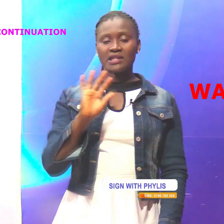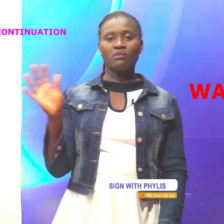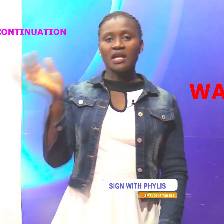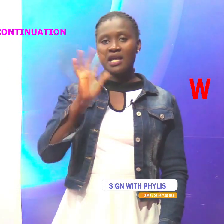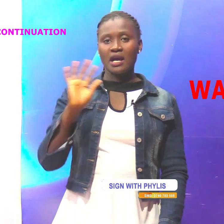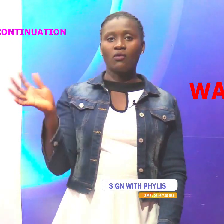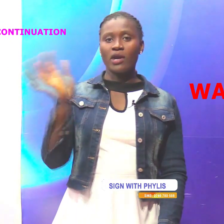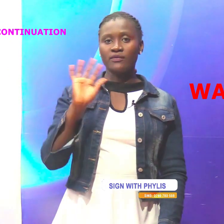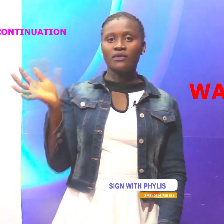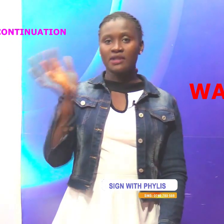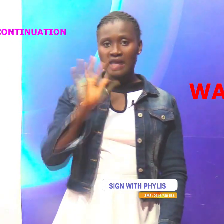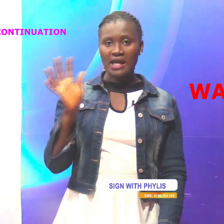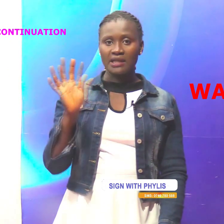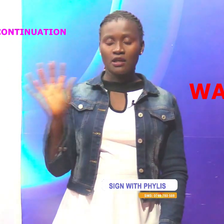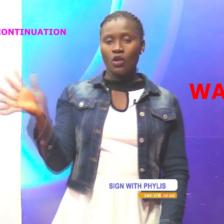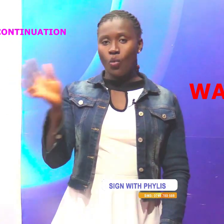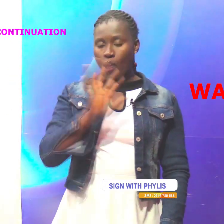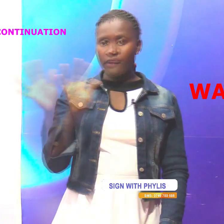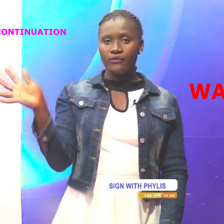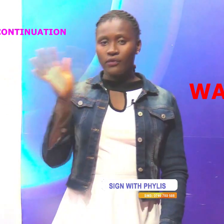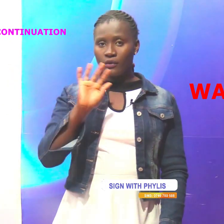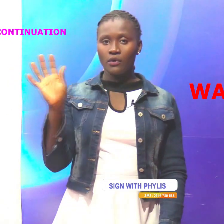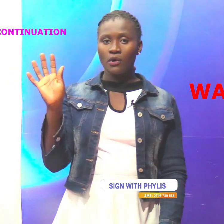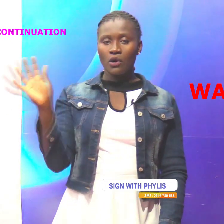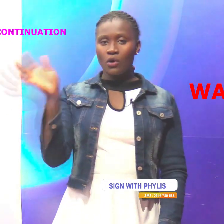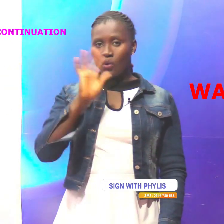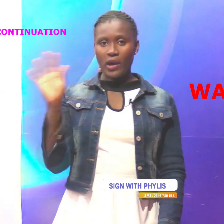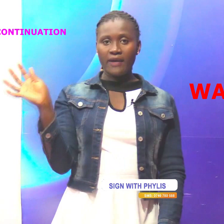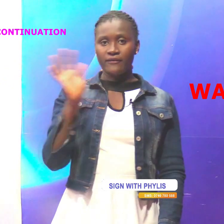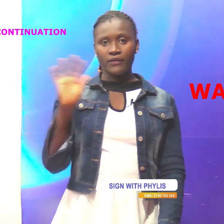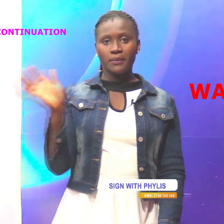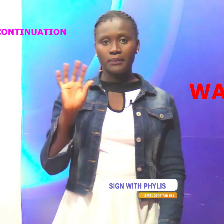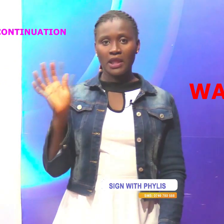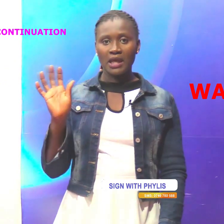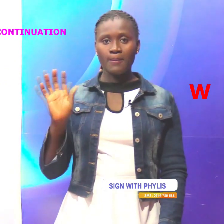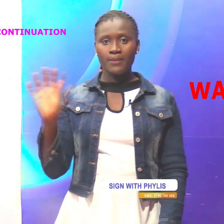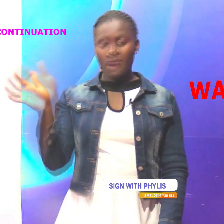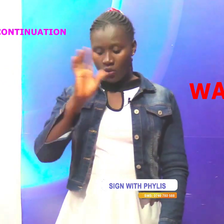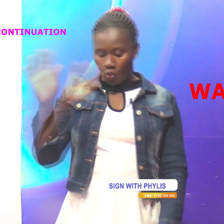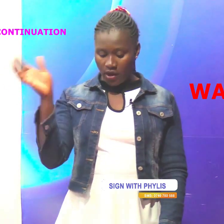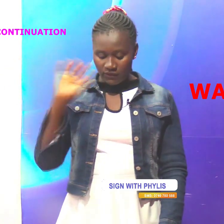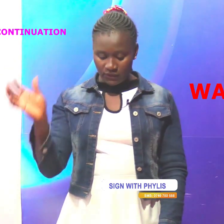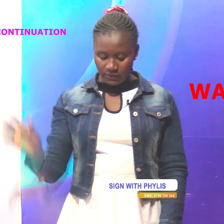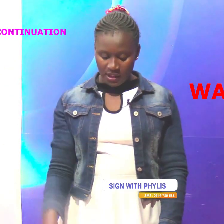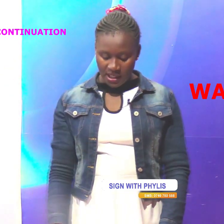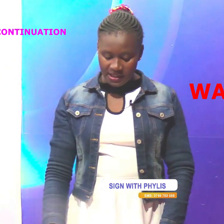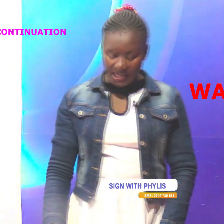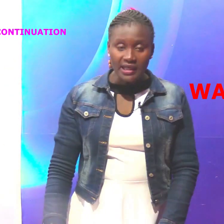making a wave sign. Wave. Wave. Okay, wave. And then